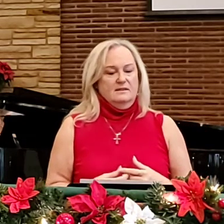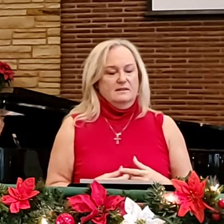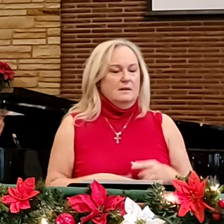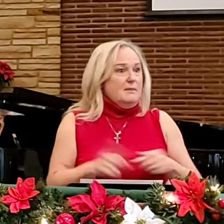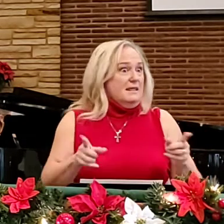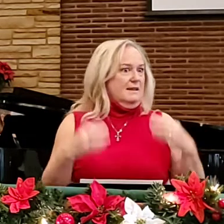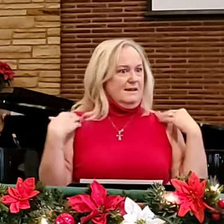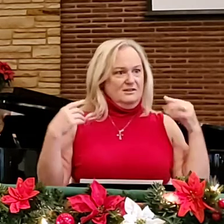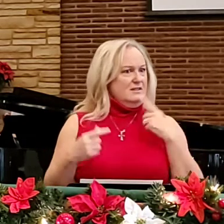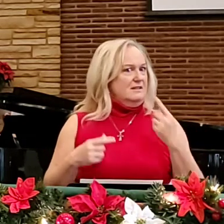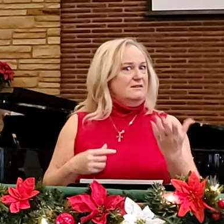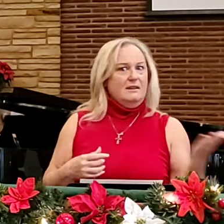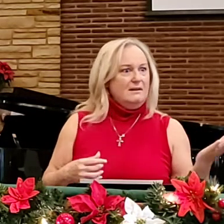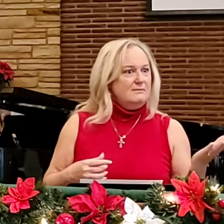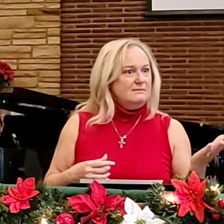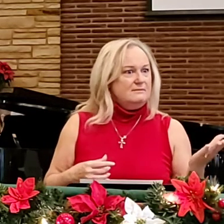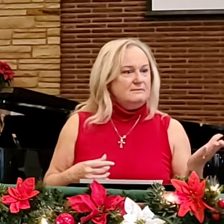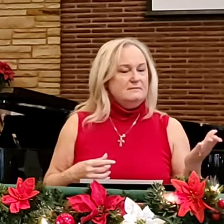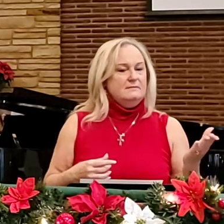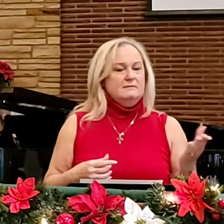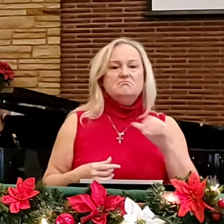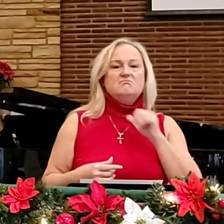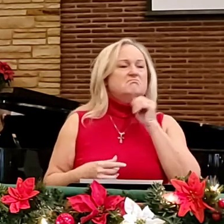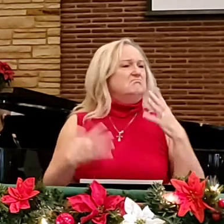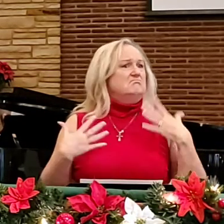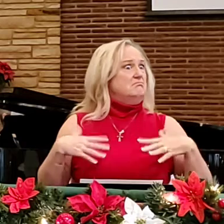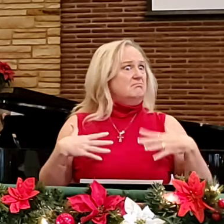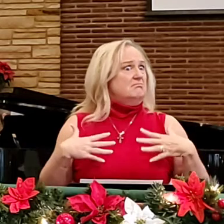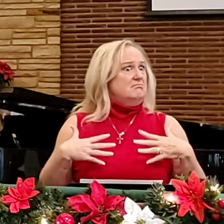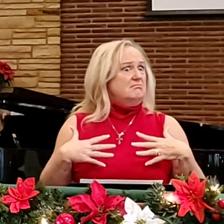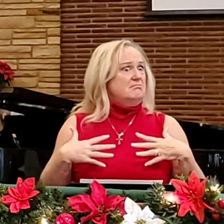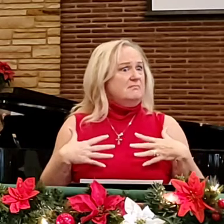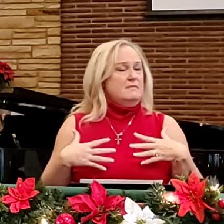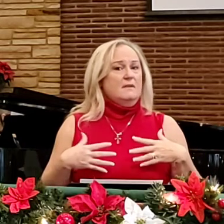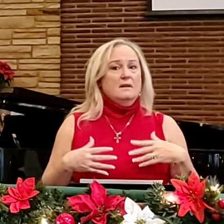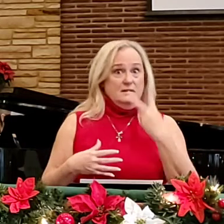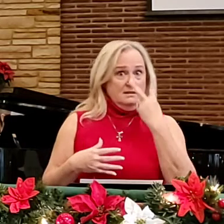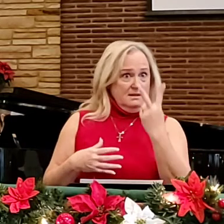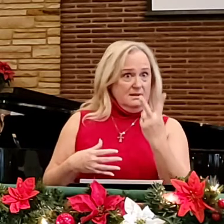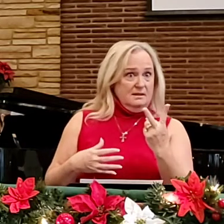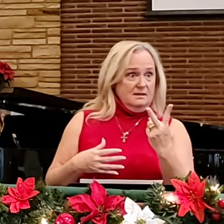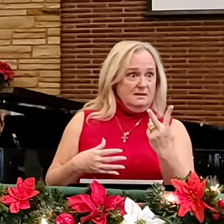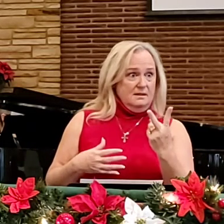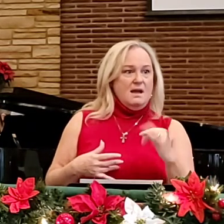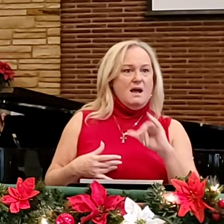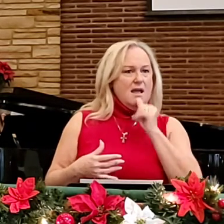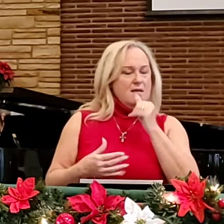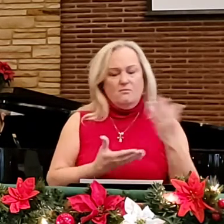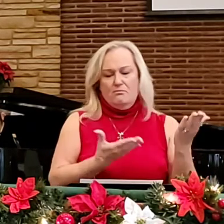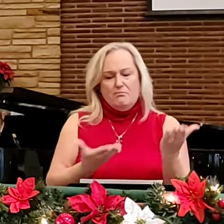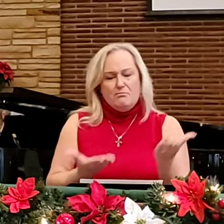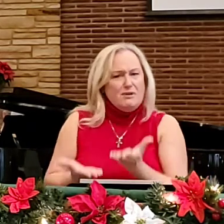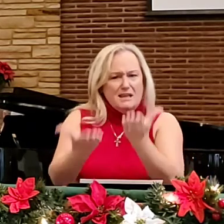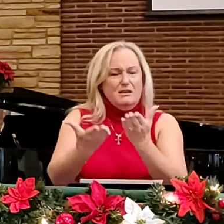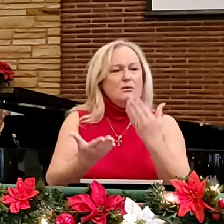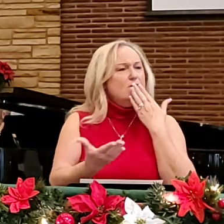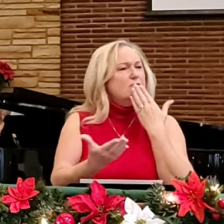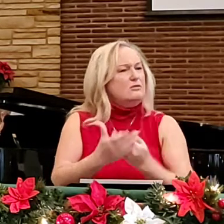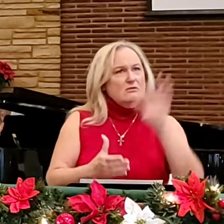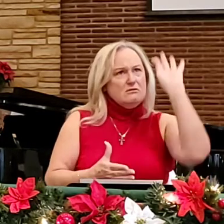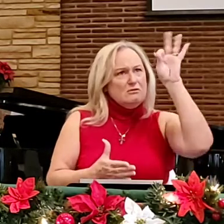But the angel said to them, "Do not be afraid, for see, I am bringing you good